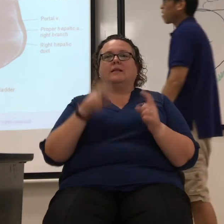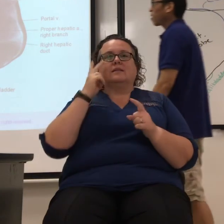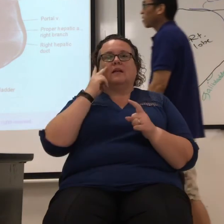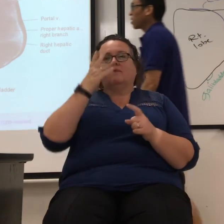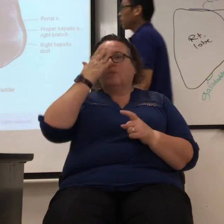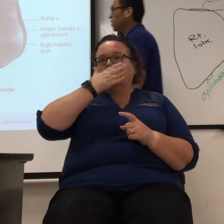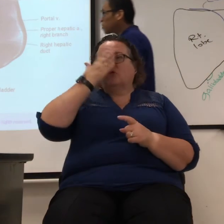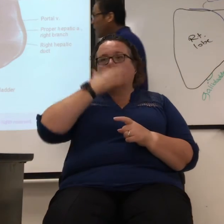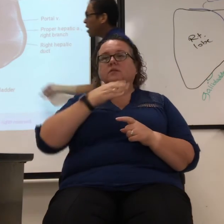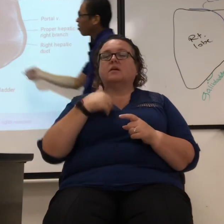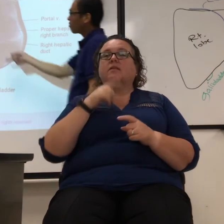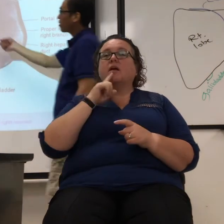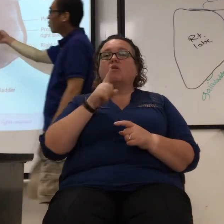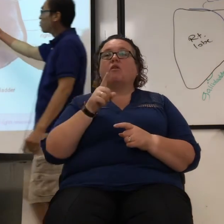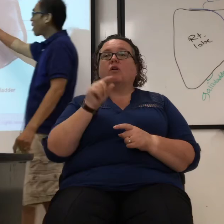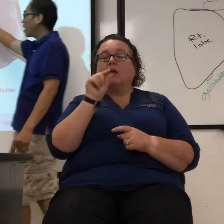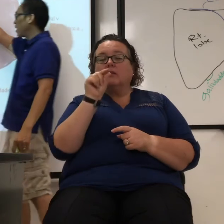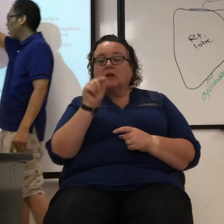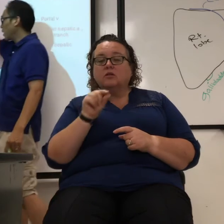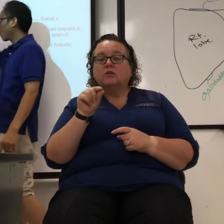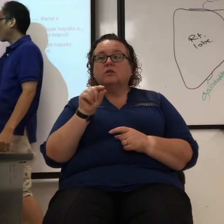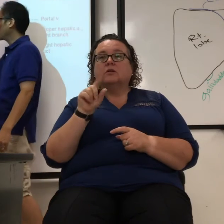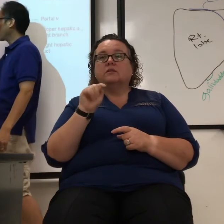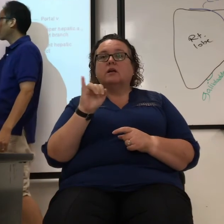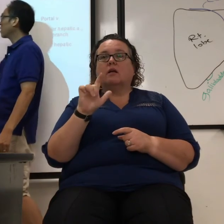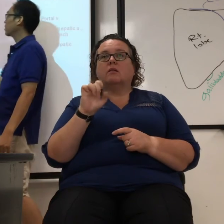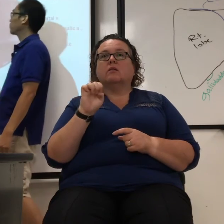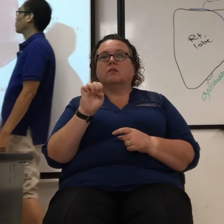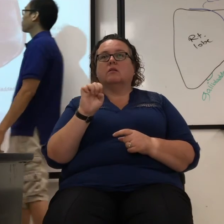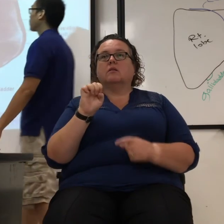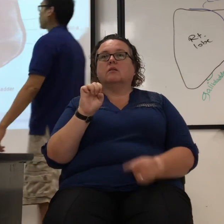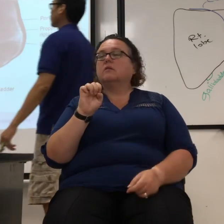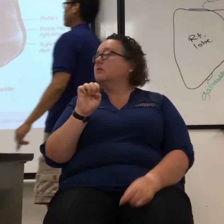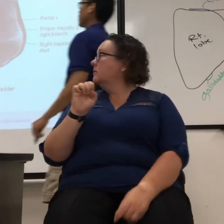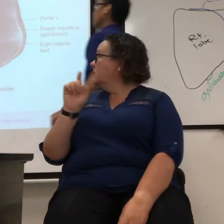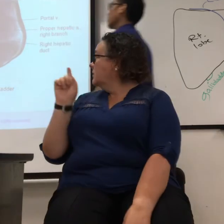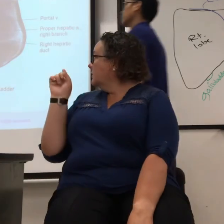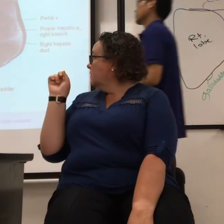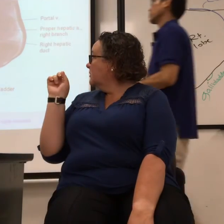They are a little tail of the lobe, caudate and quadrate.